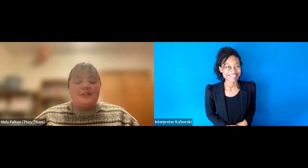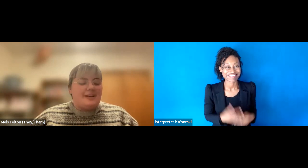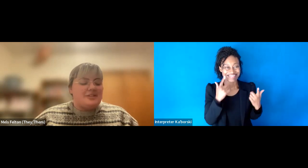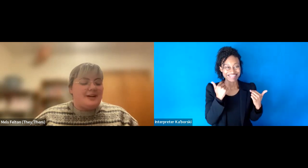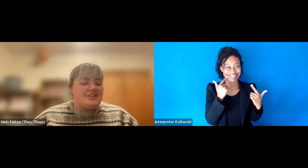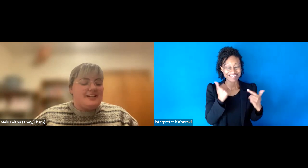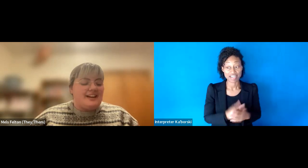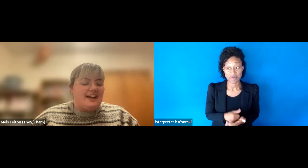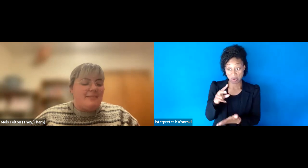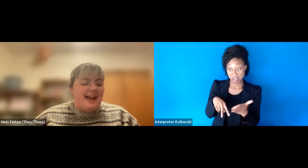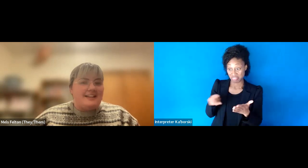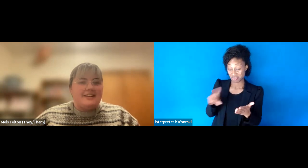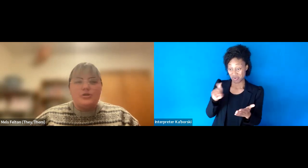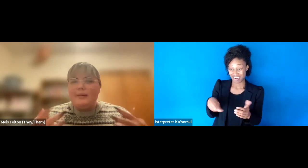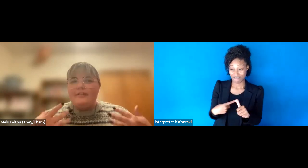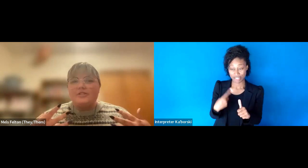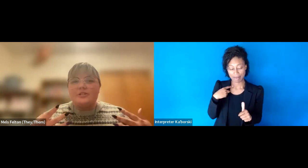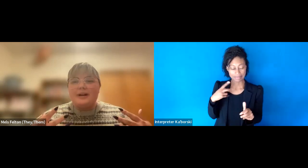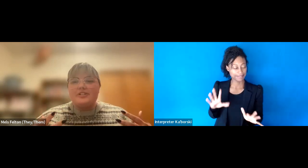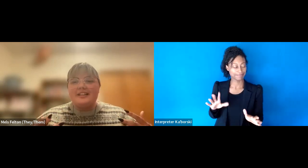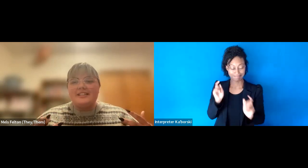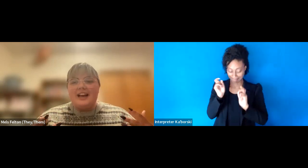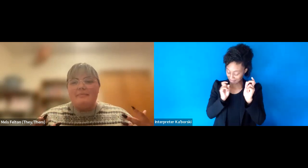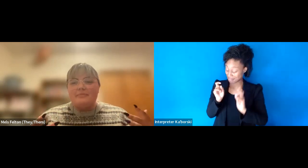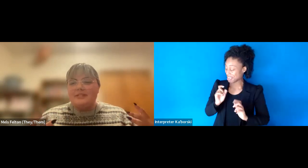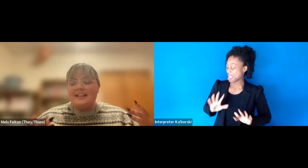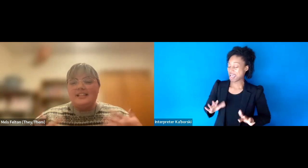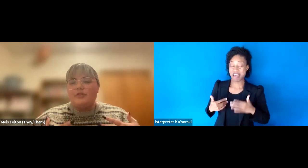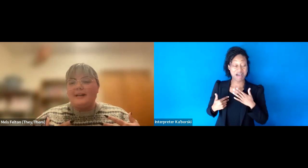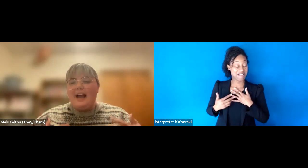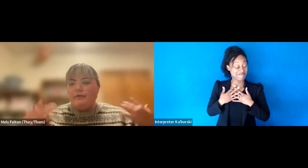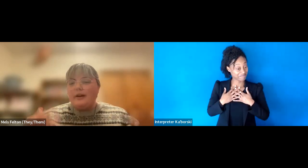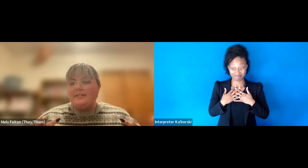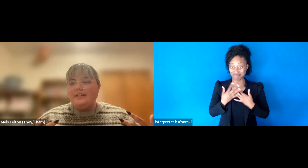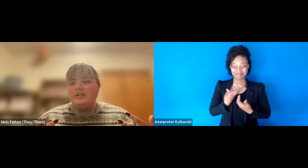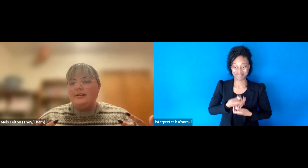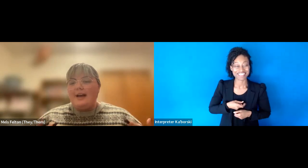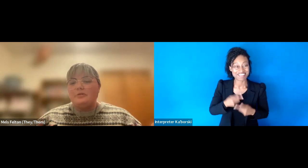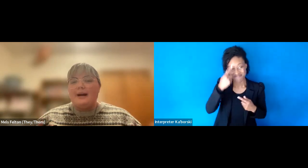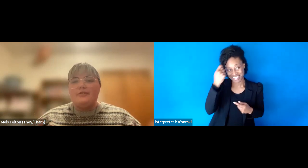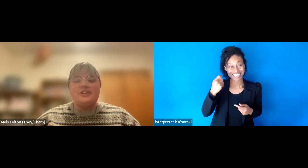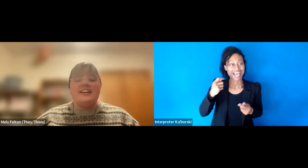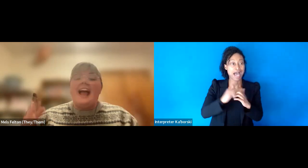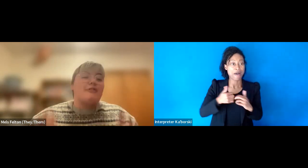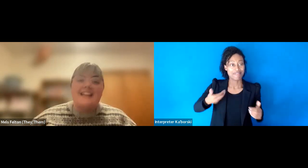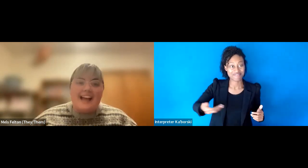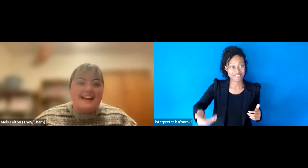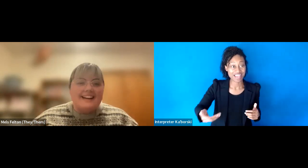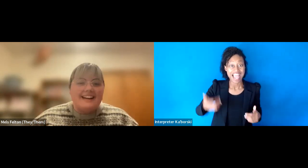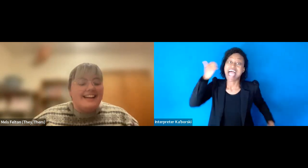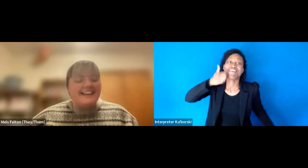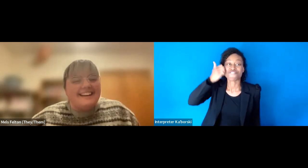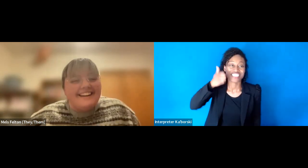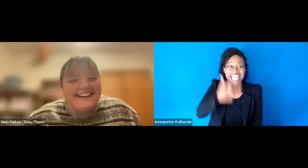When I first read this question, I had to control my facial expression because, at least for me, how frequently do you encounter white fragility? Every